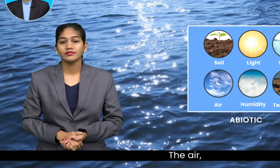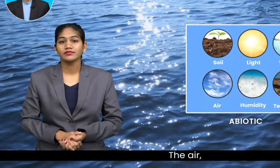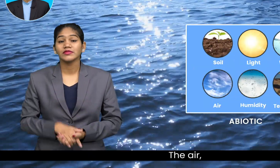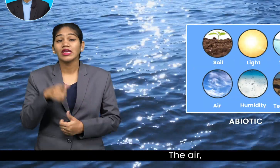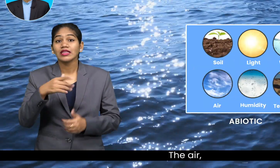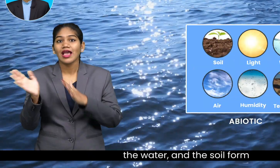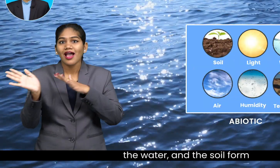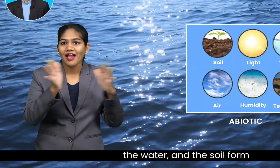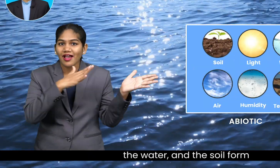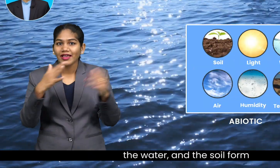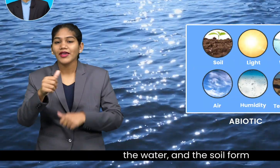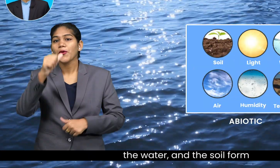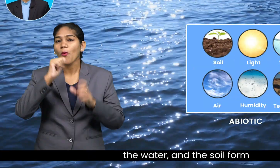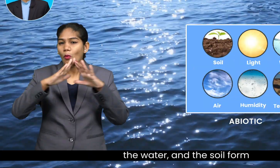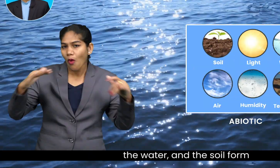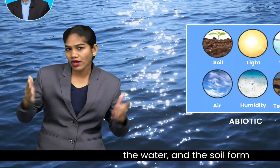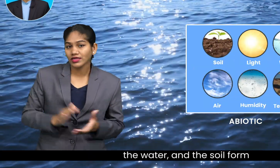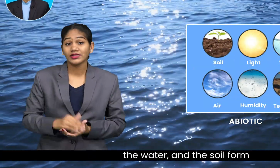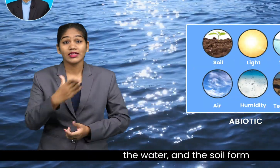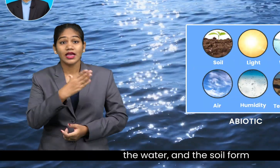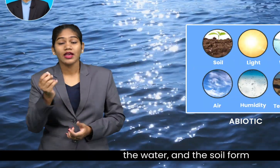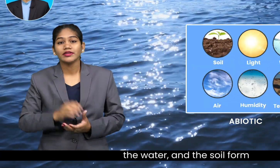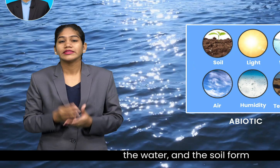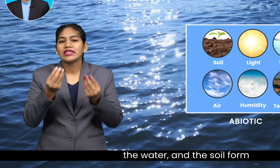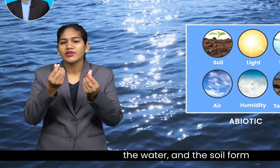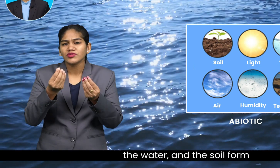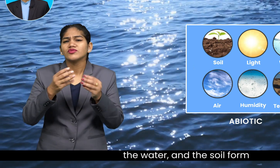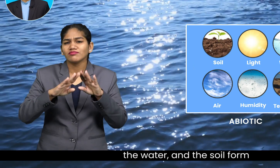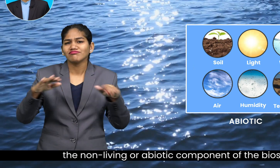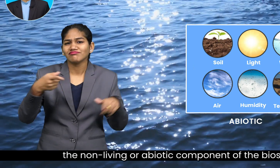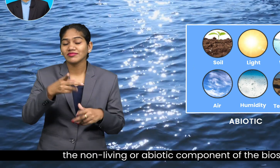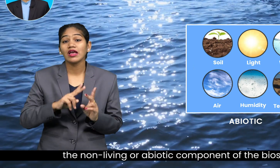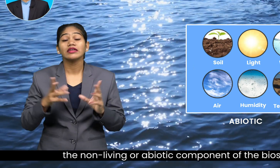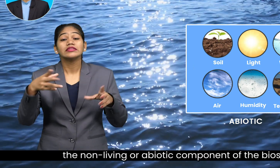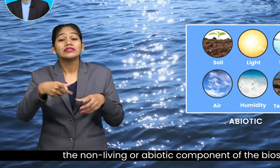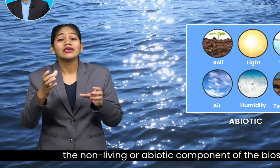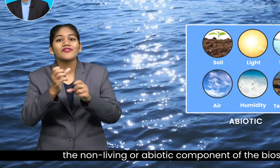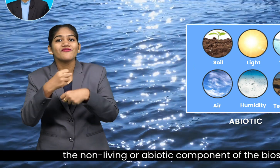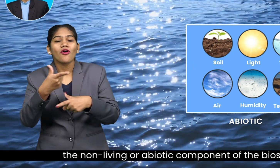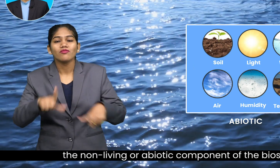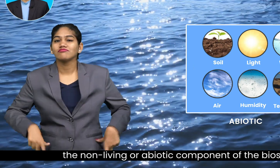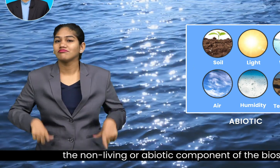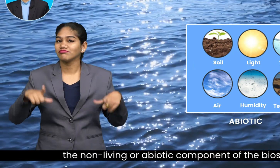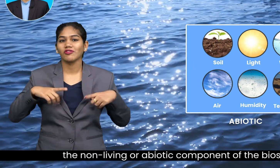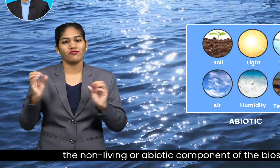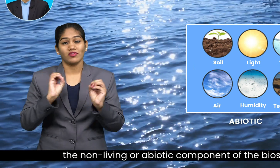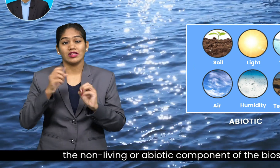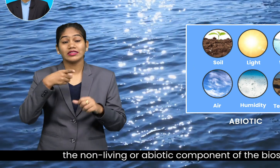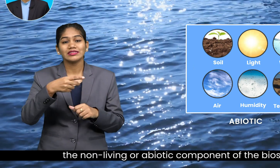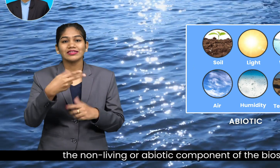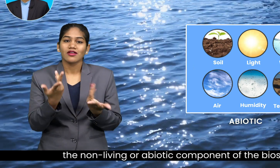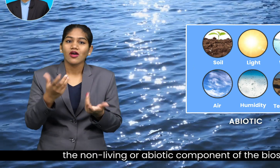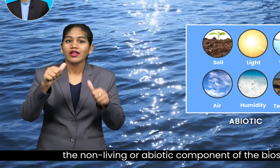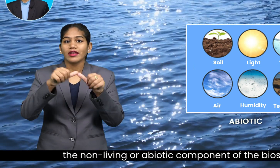The air, the water and the soil form the non-living or abiotic